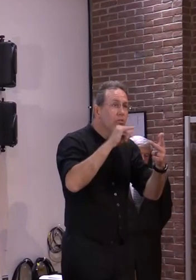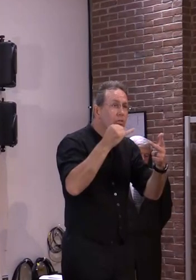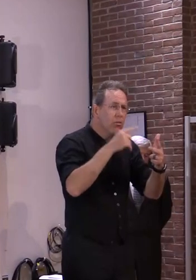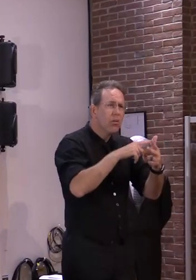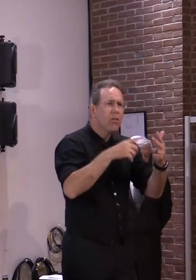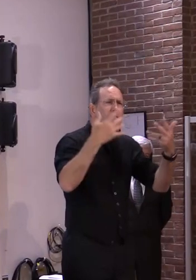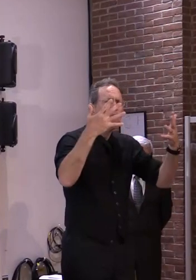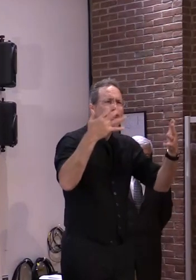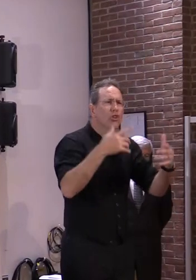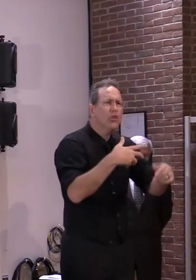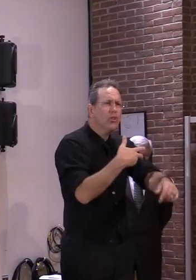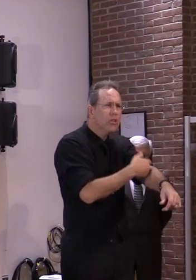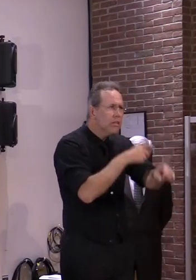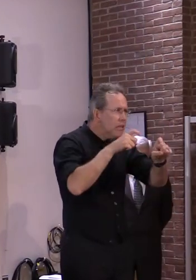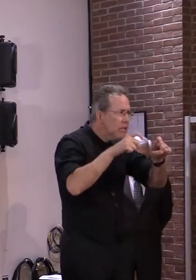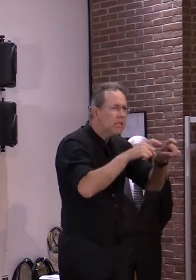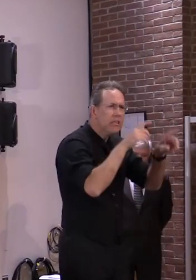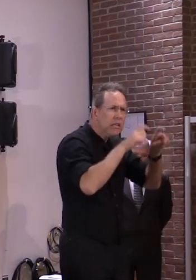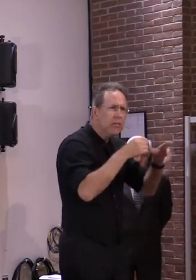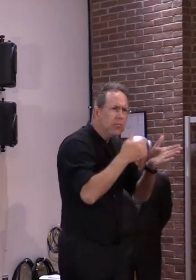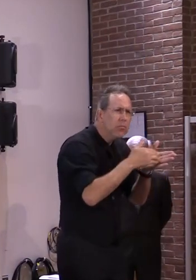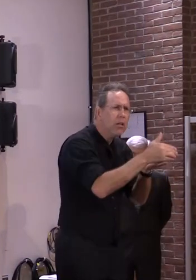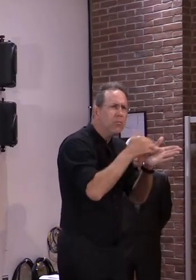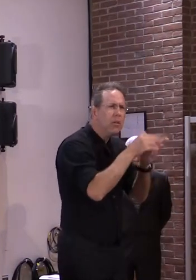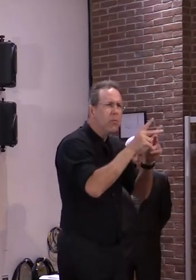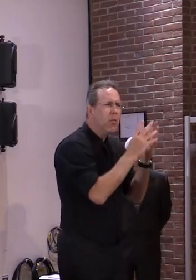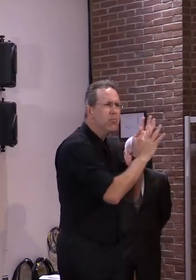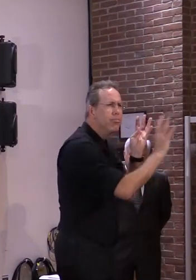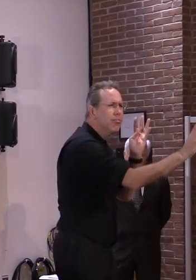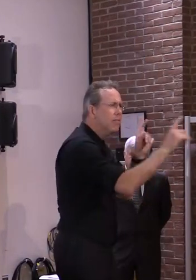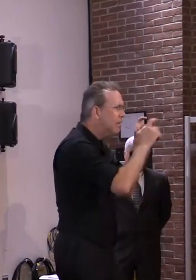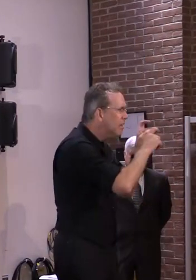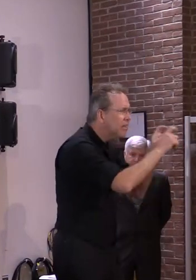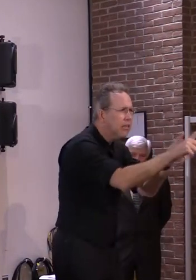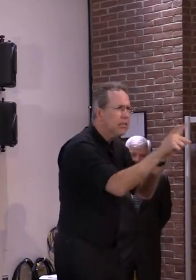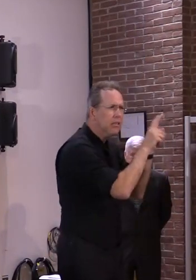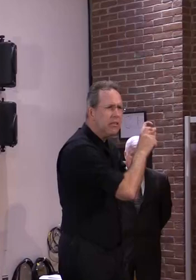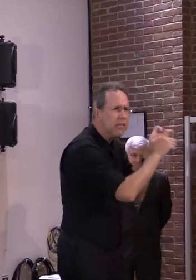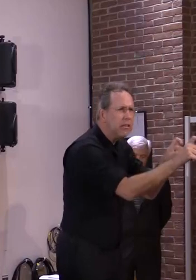the benefit-risk ratio is way weighted towards benefit.